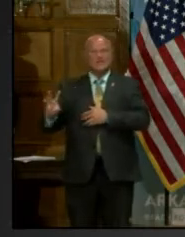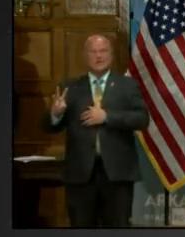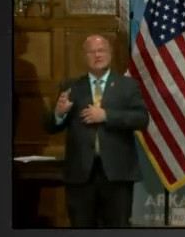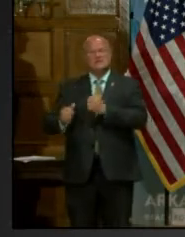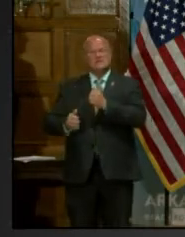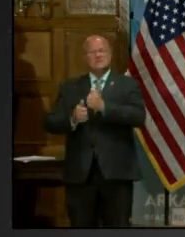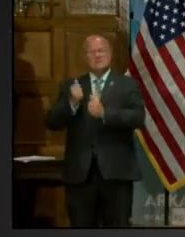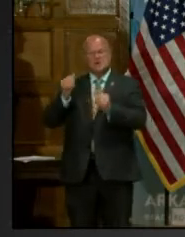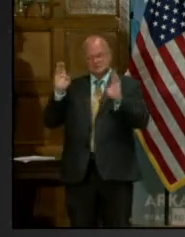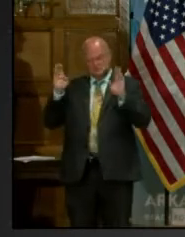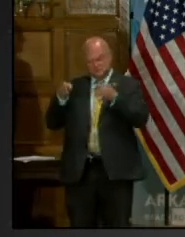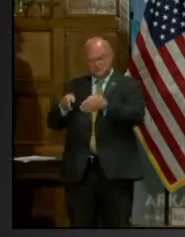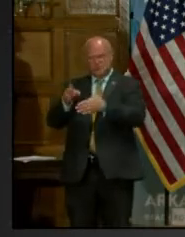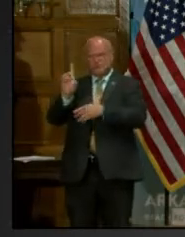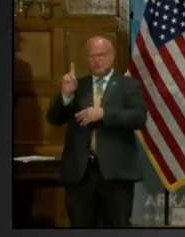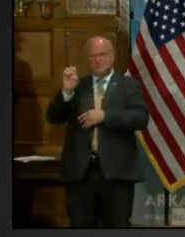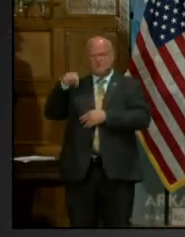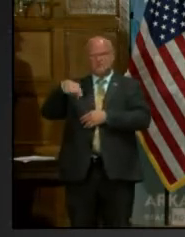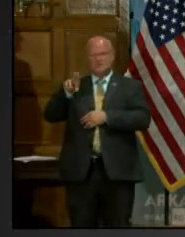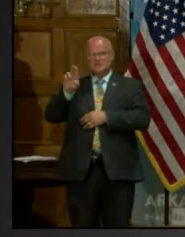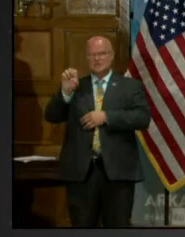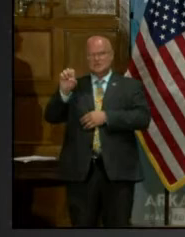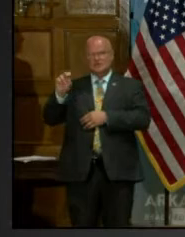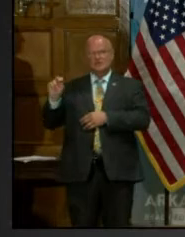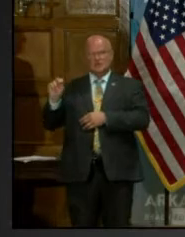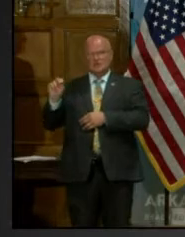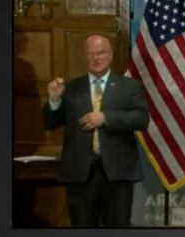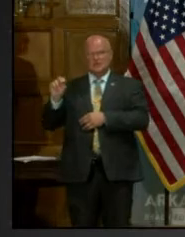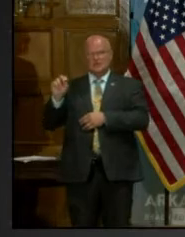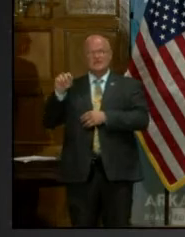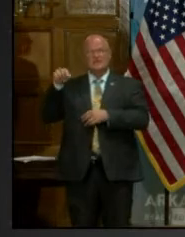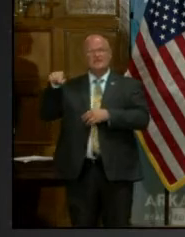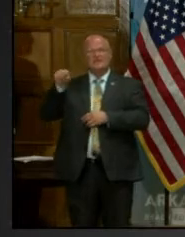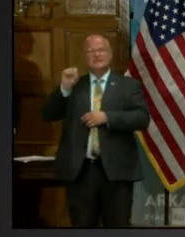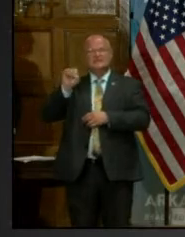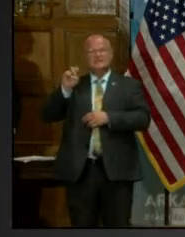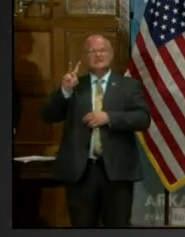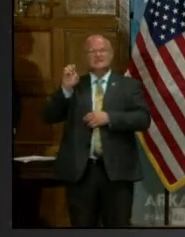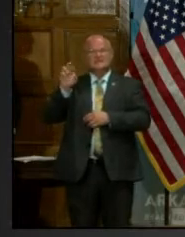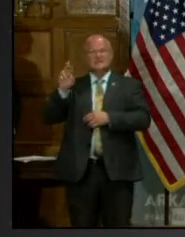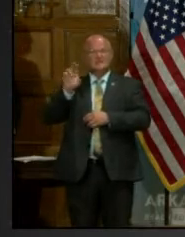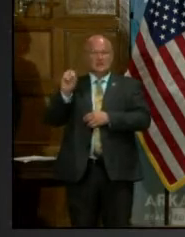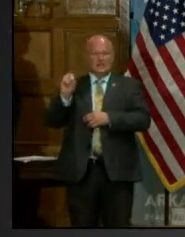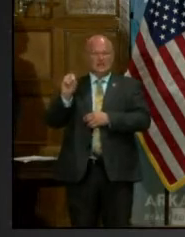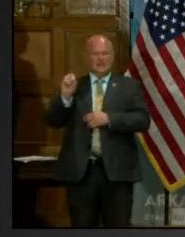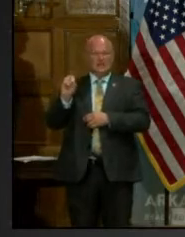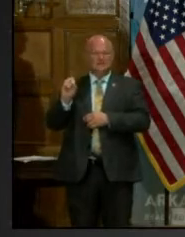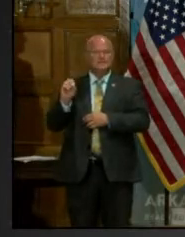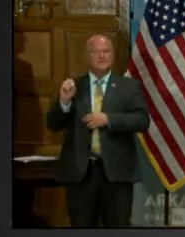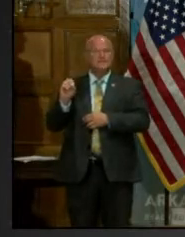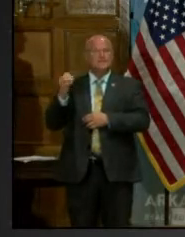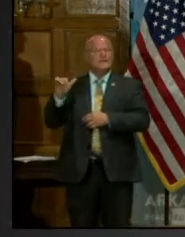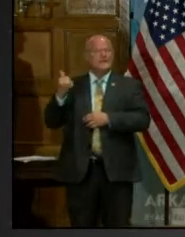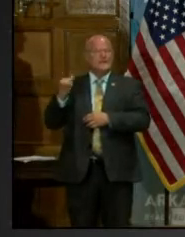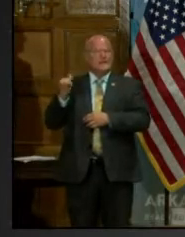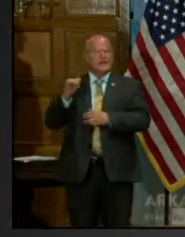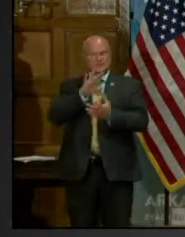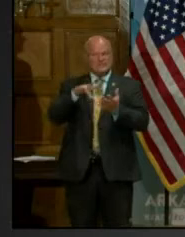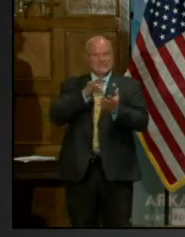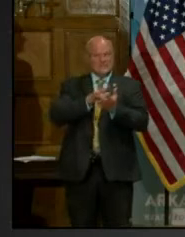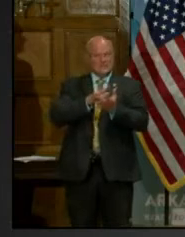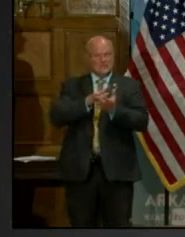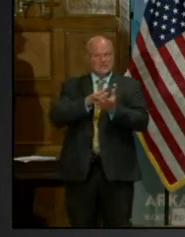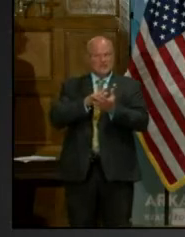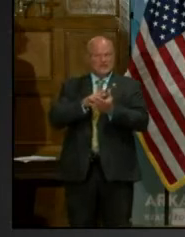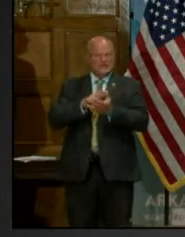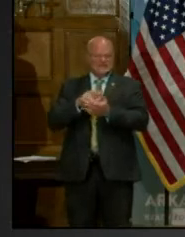been mostly due to DeQueen in Sevier County. The yellow one, which is Central, had that